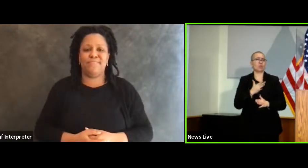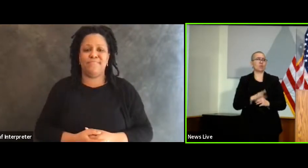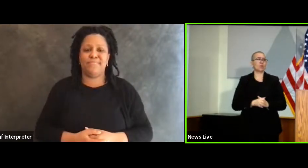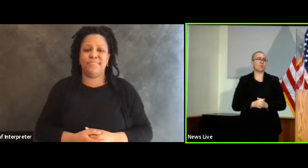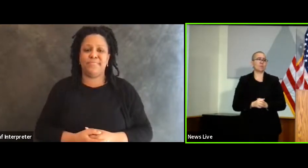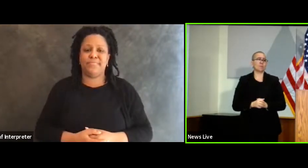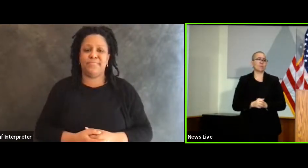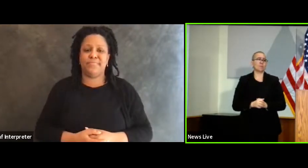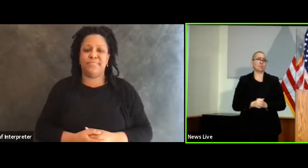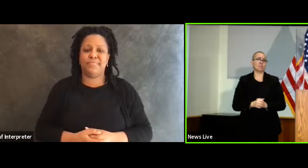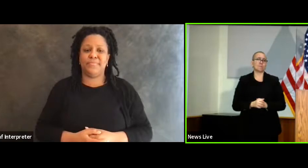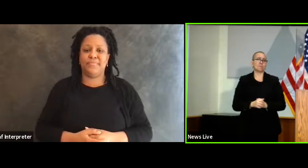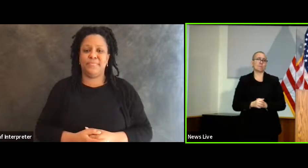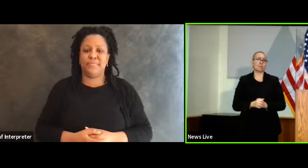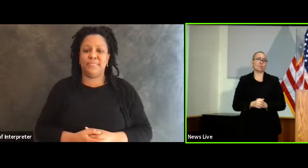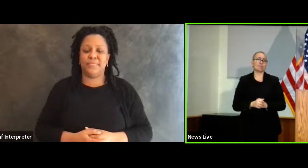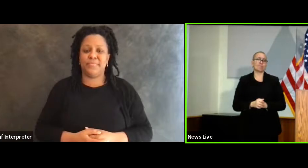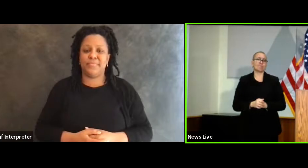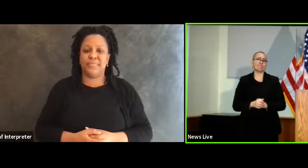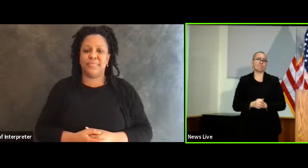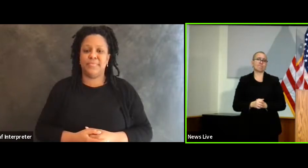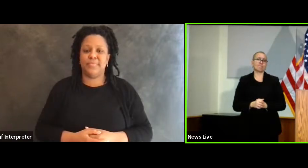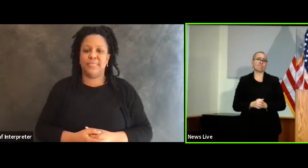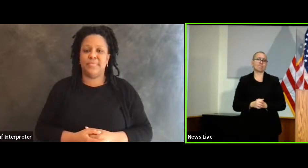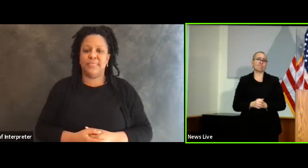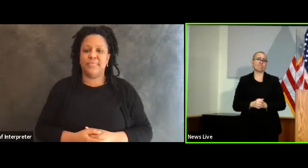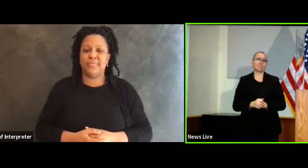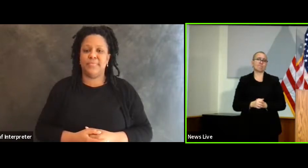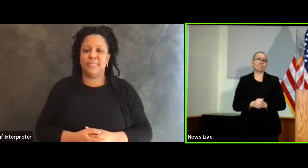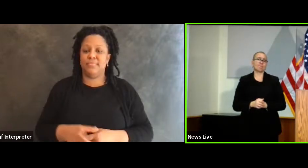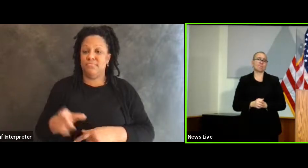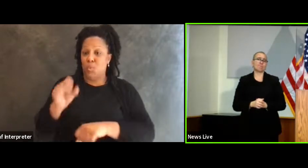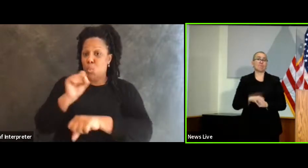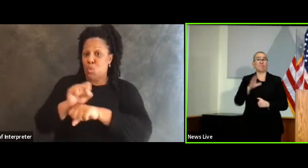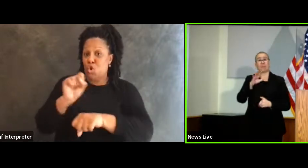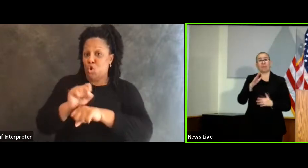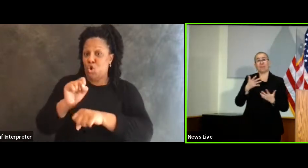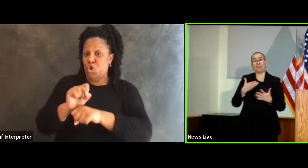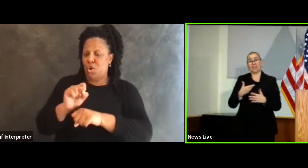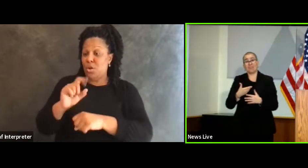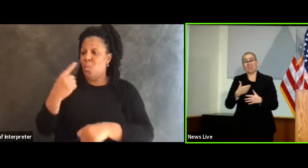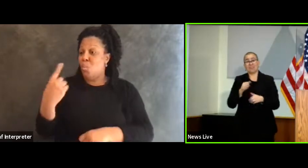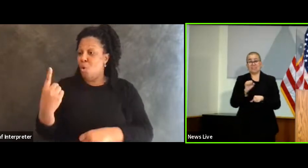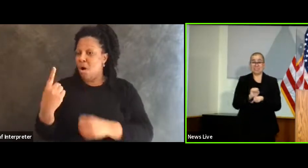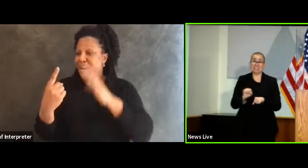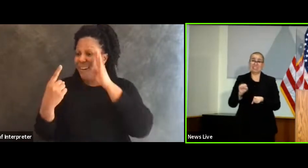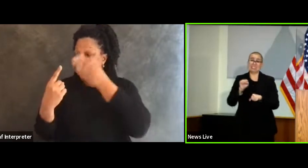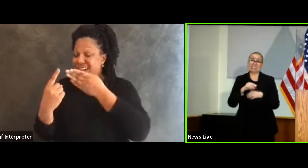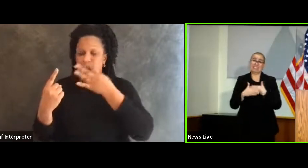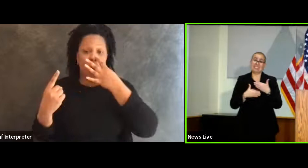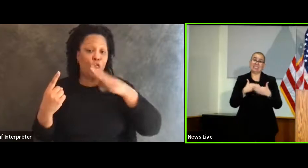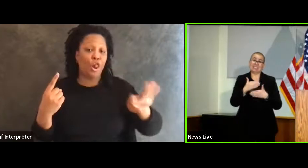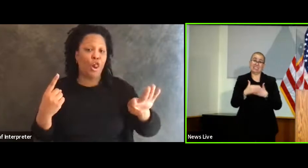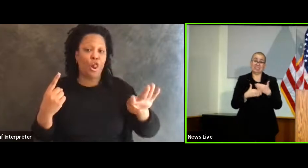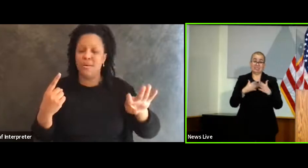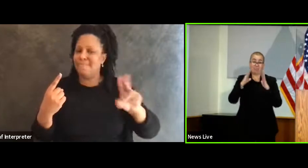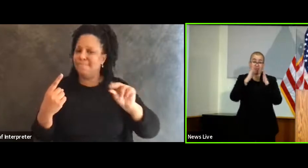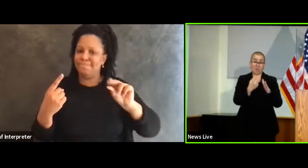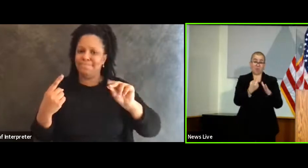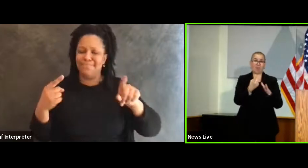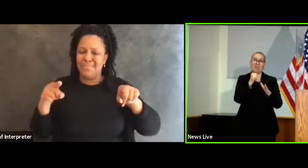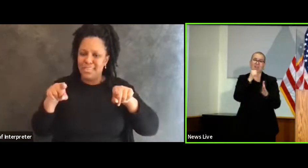The work is simultaneous work. I don't think it's, we set it up for one group as opposed to the other. I think one of the understandings that we